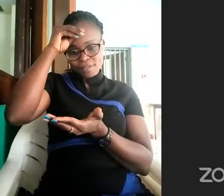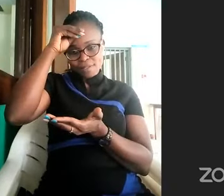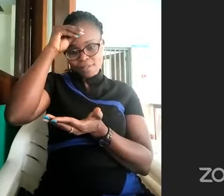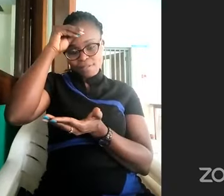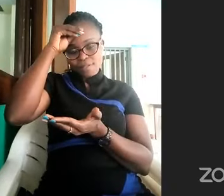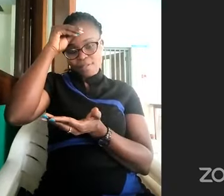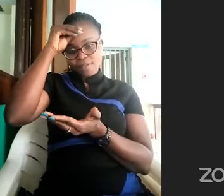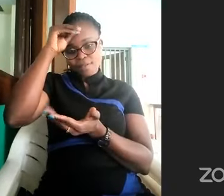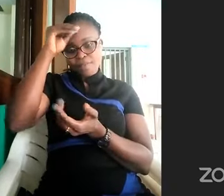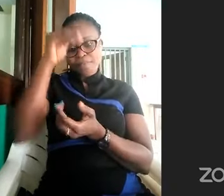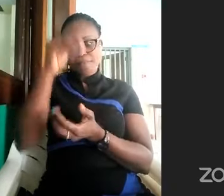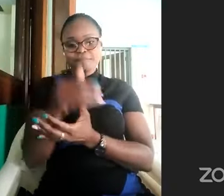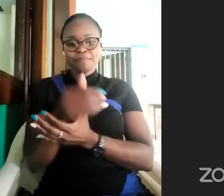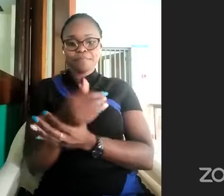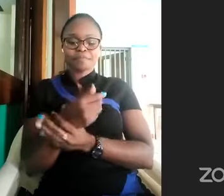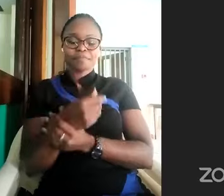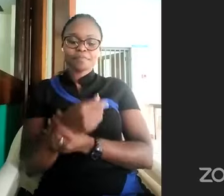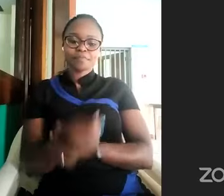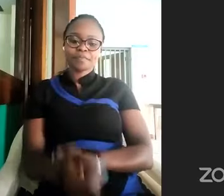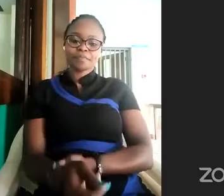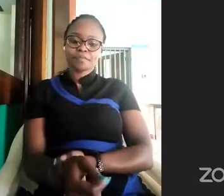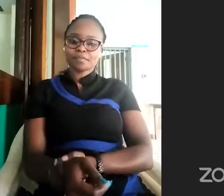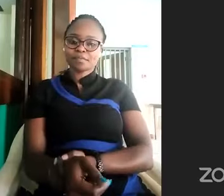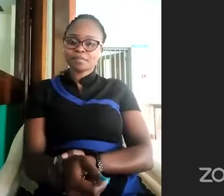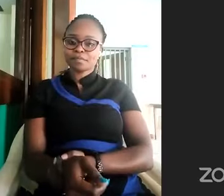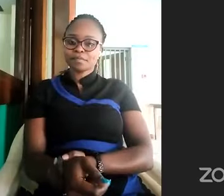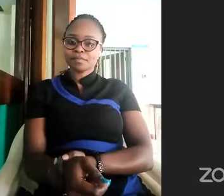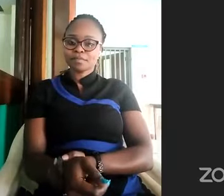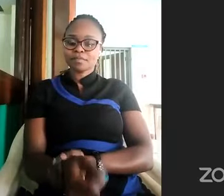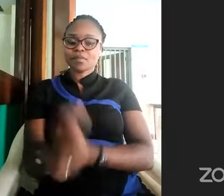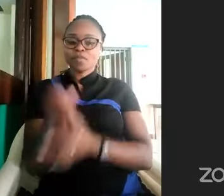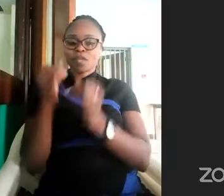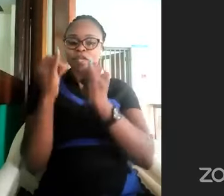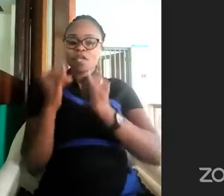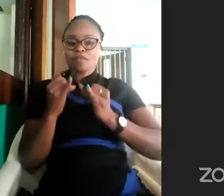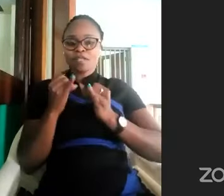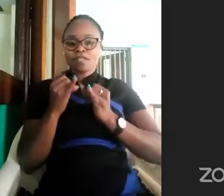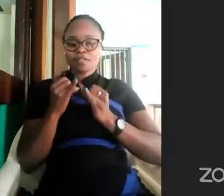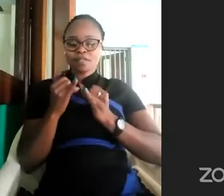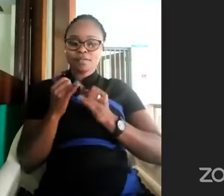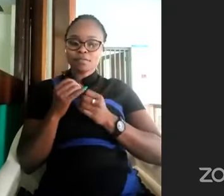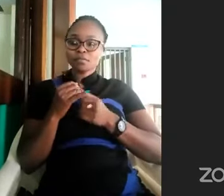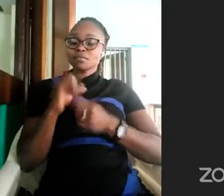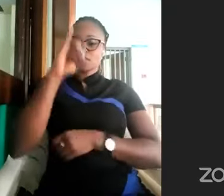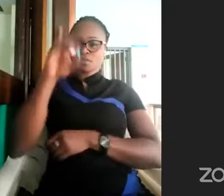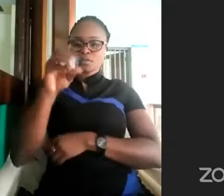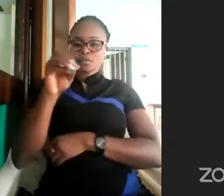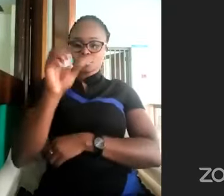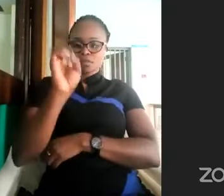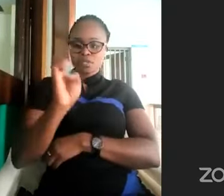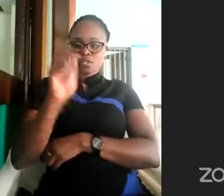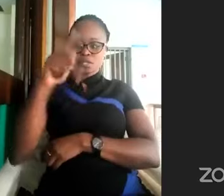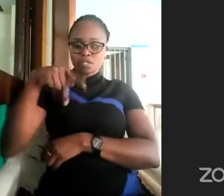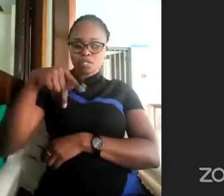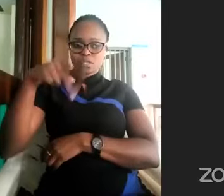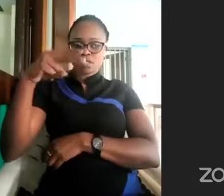I'm inviting Madam Josephine, maybe to kindly share with us on something to